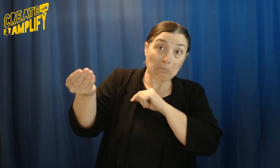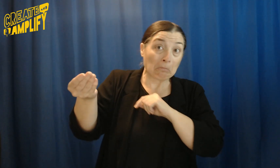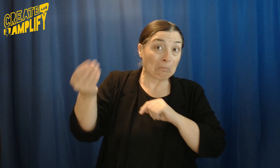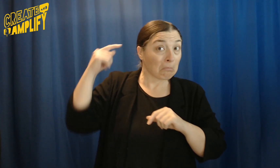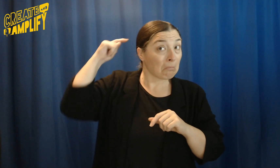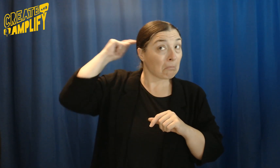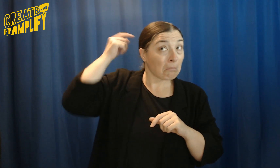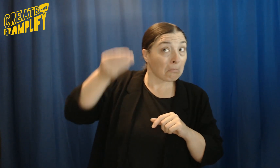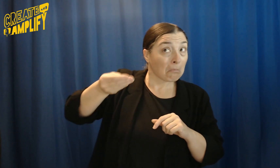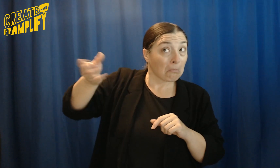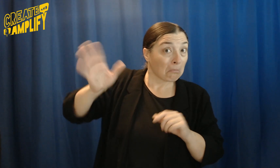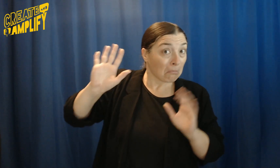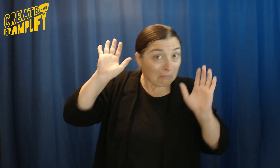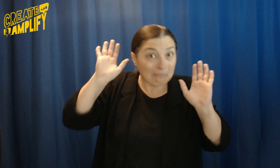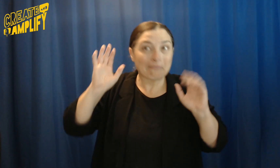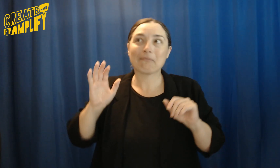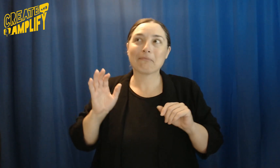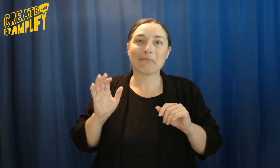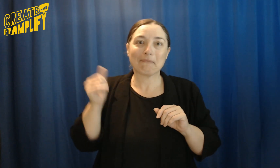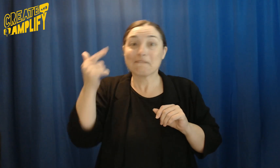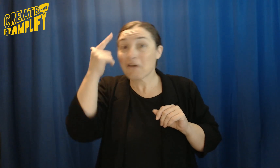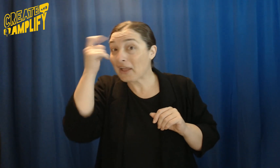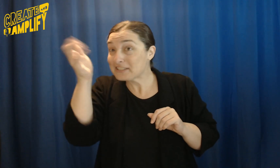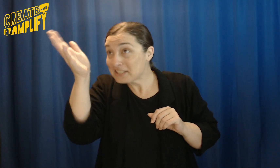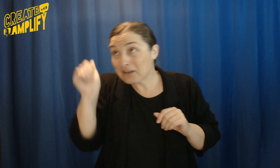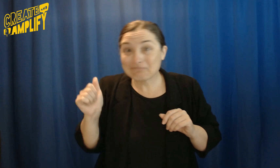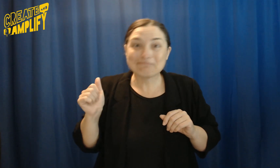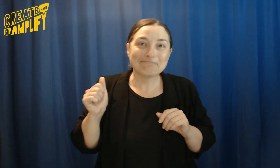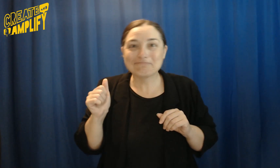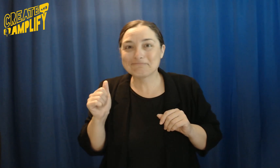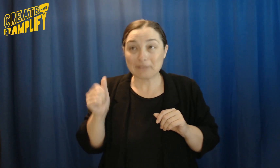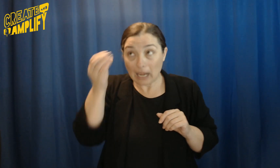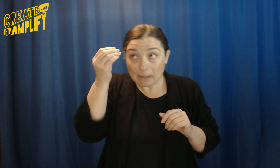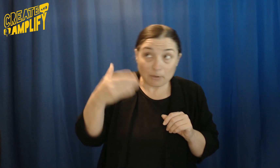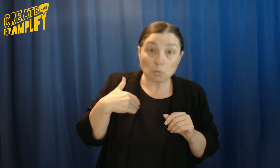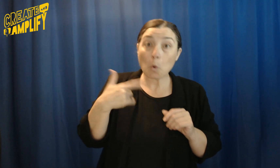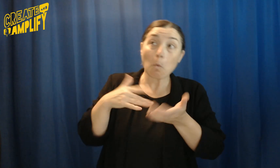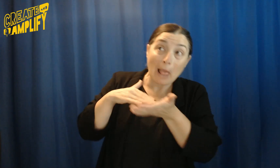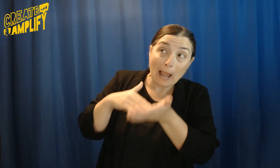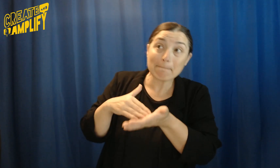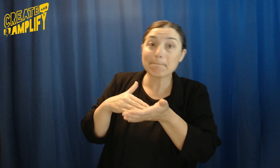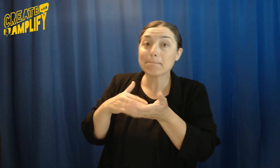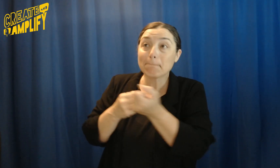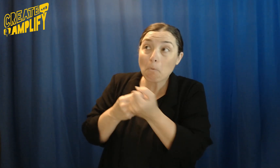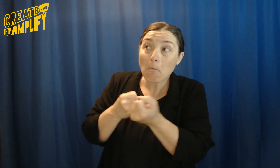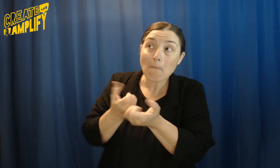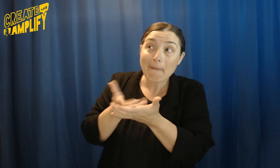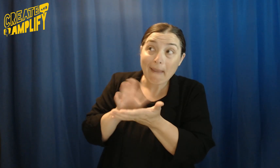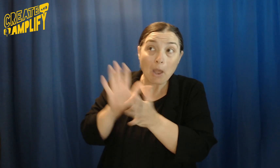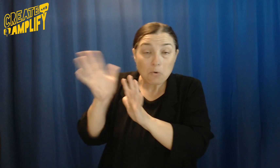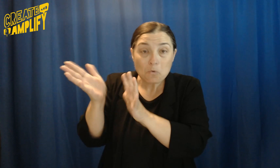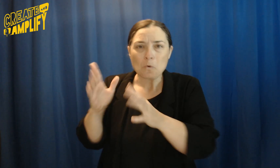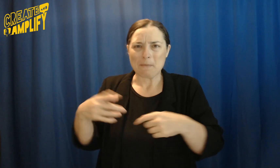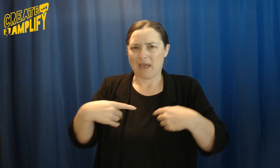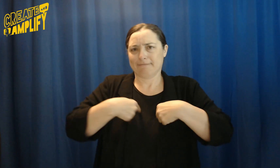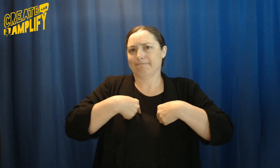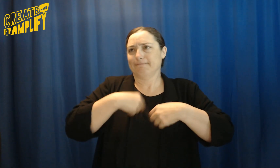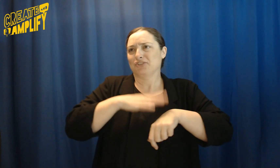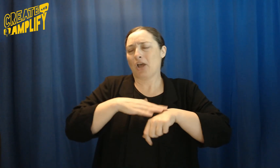little creative maybe list and let me know if I can help you in any way to get that off the ground. Sometimes